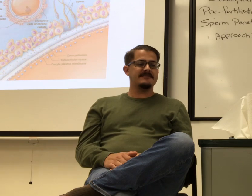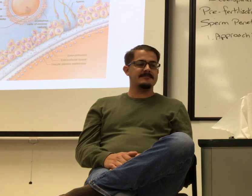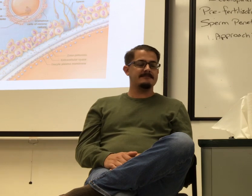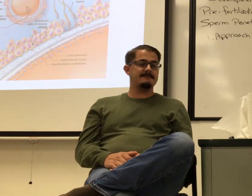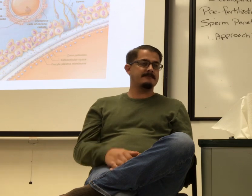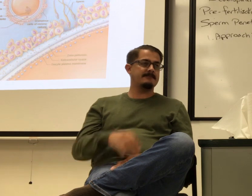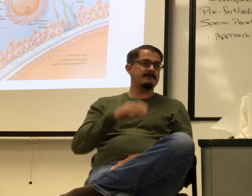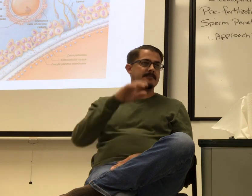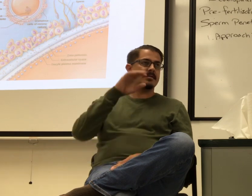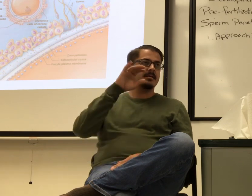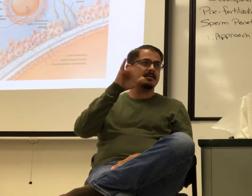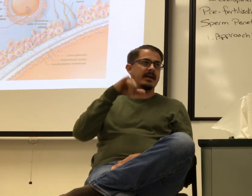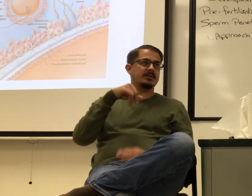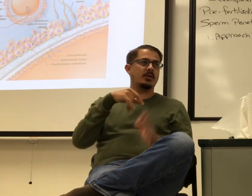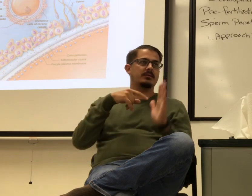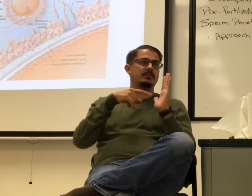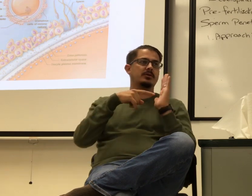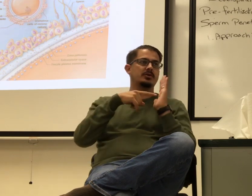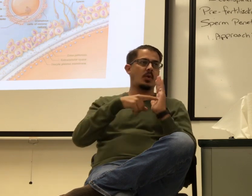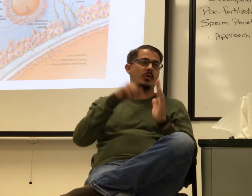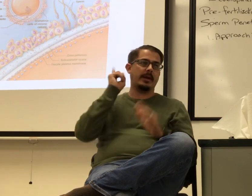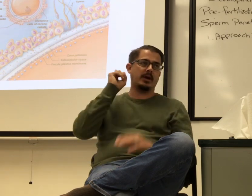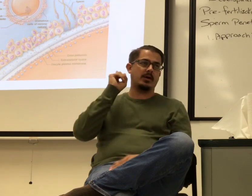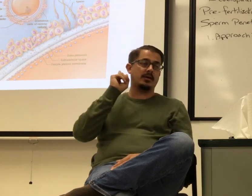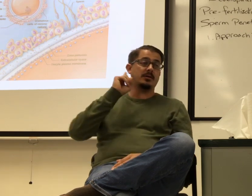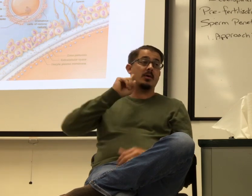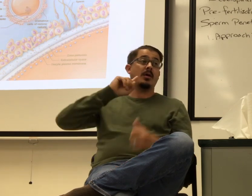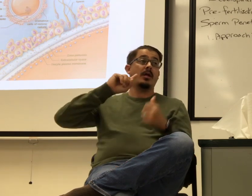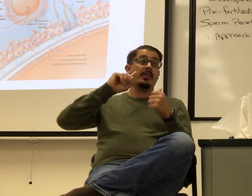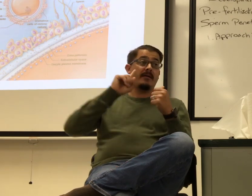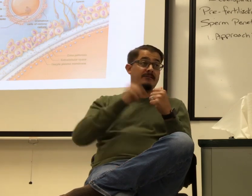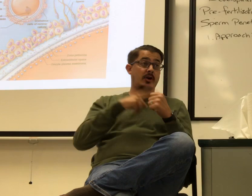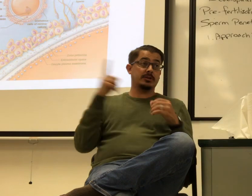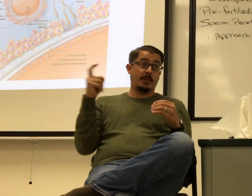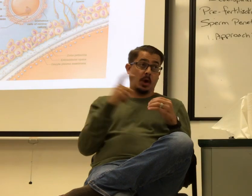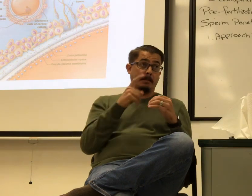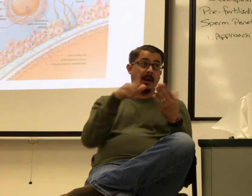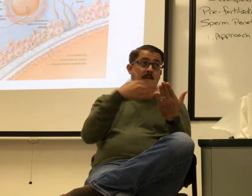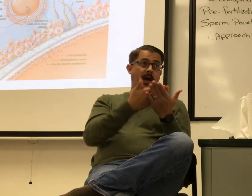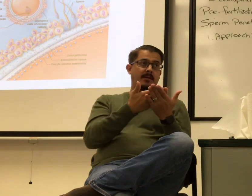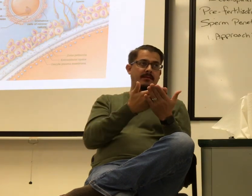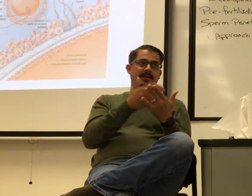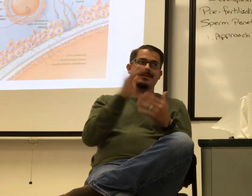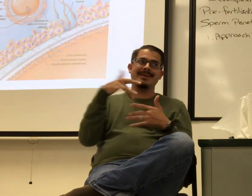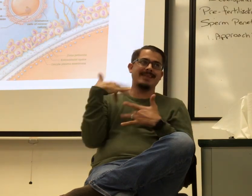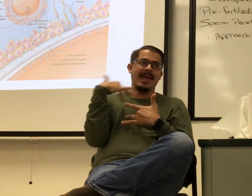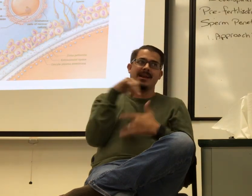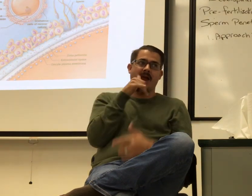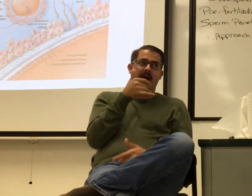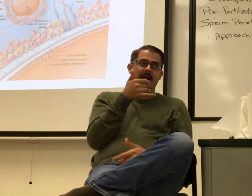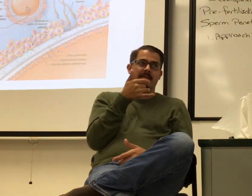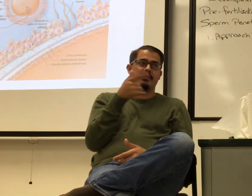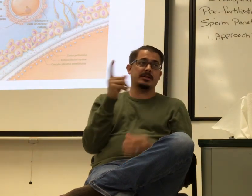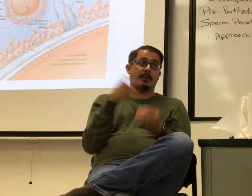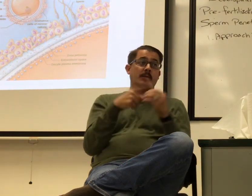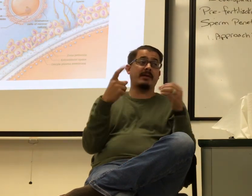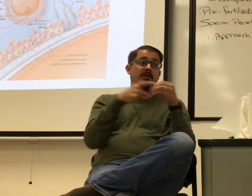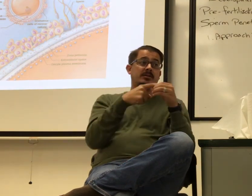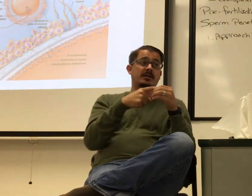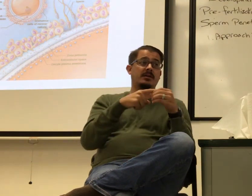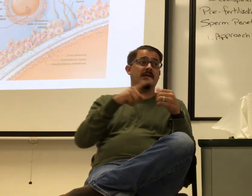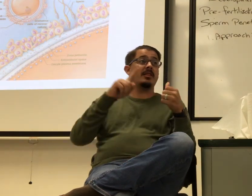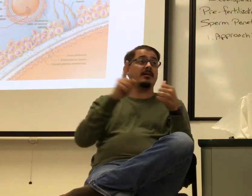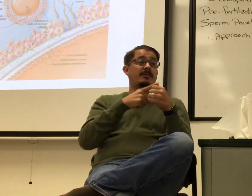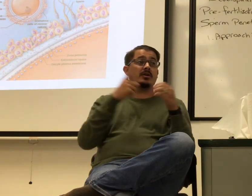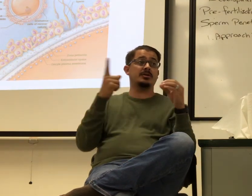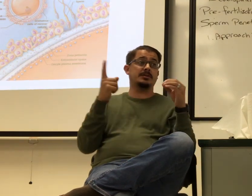That's what they're showing you there. So the first sperm that get there, they're not the ones that fertilize. The first sperm that get there have to punch